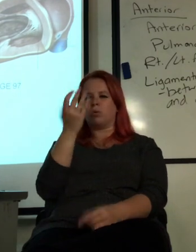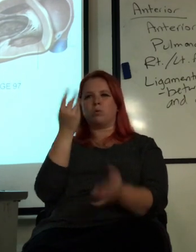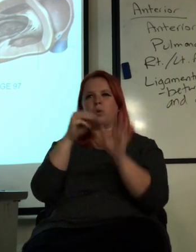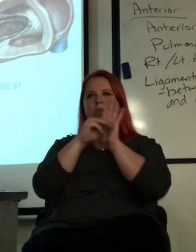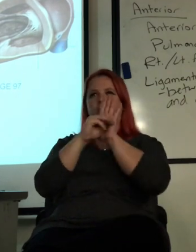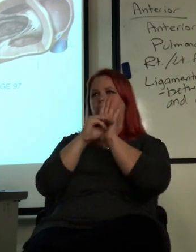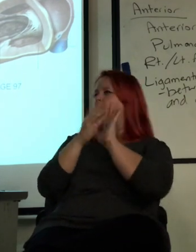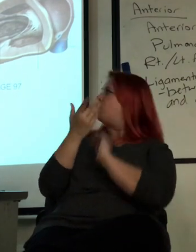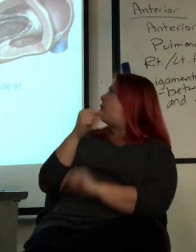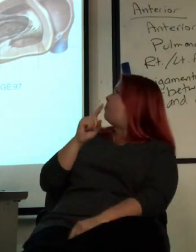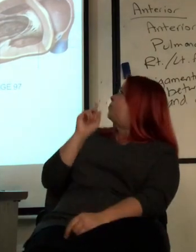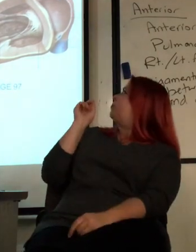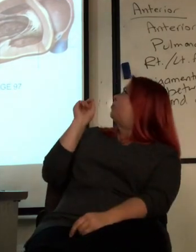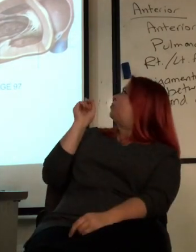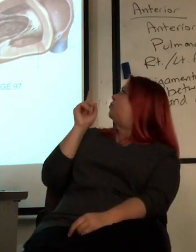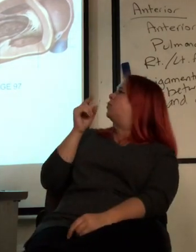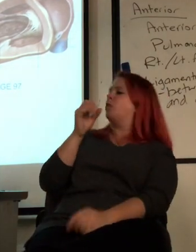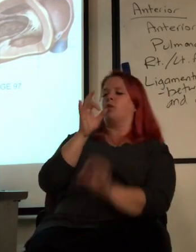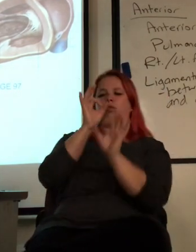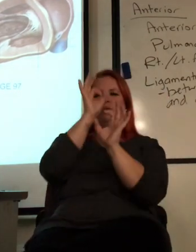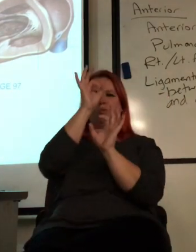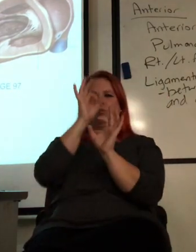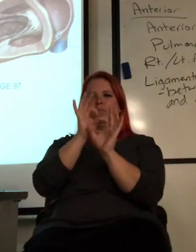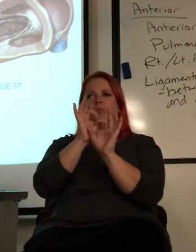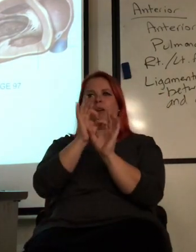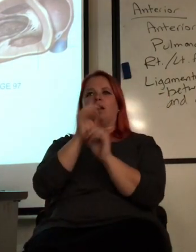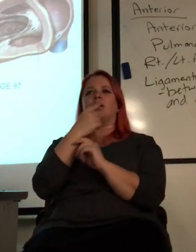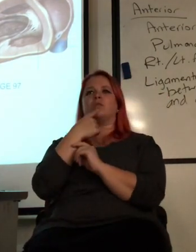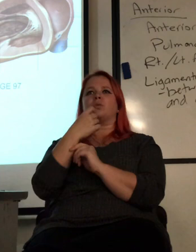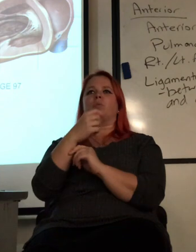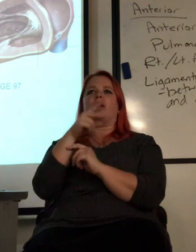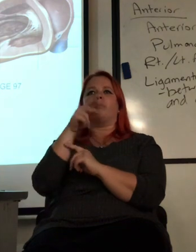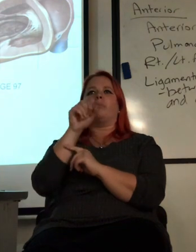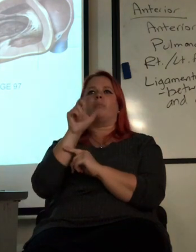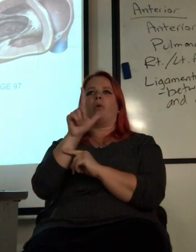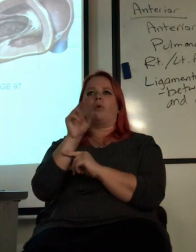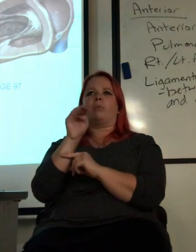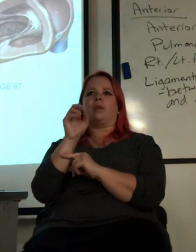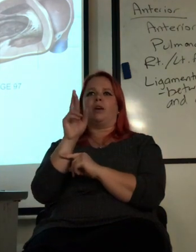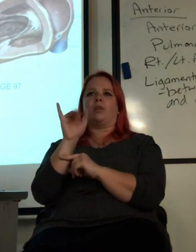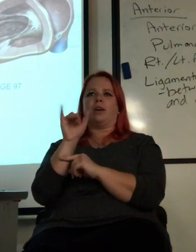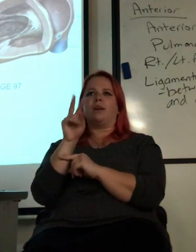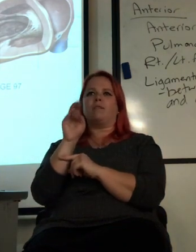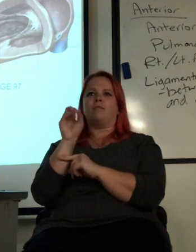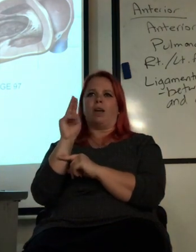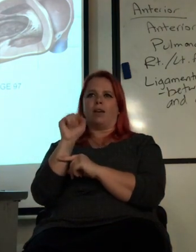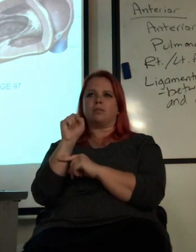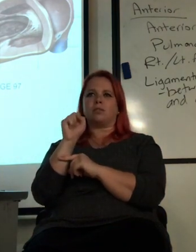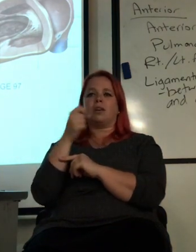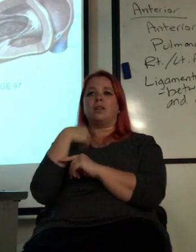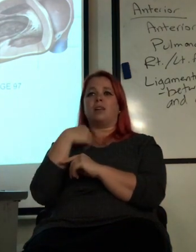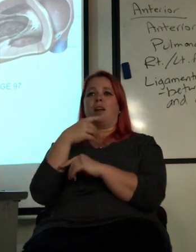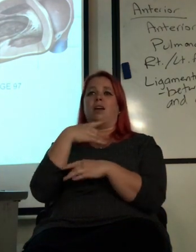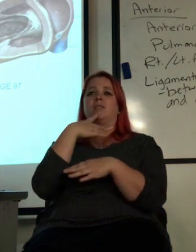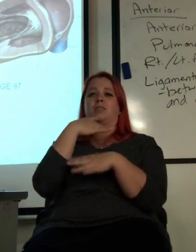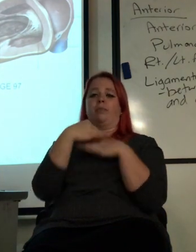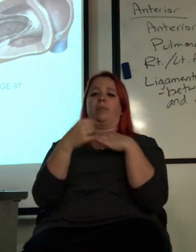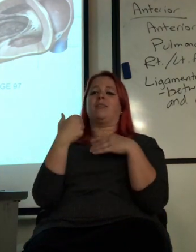there? Red pulmonary veins carrying oxygenated